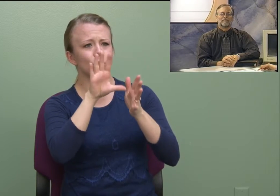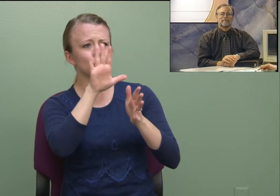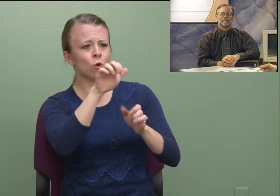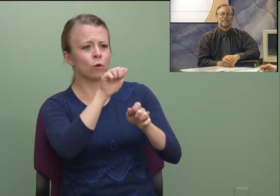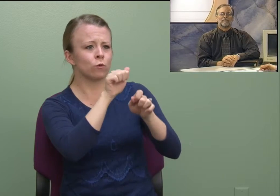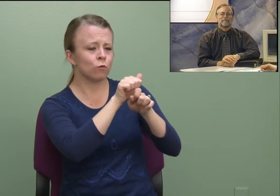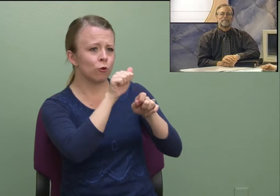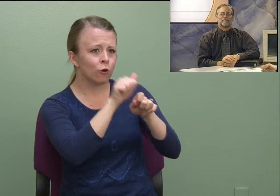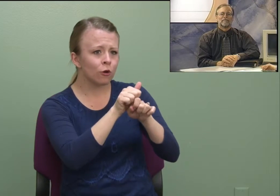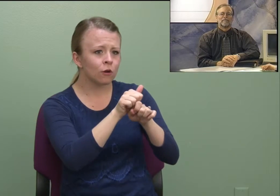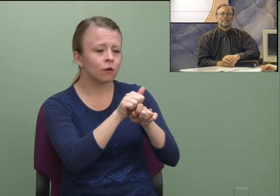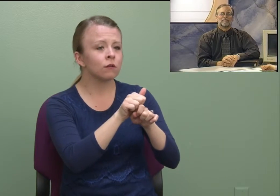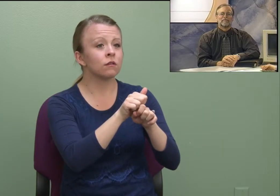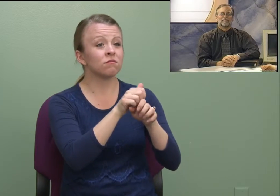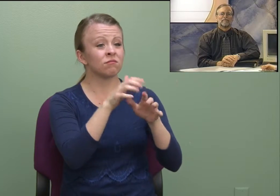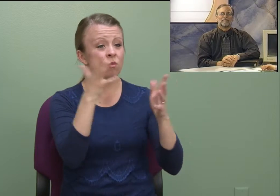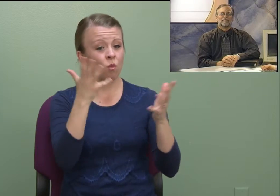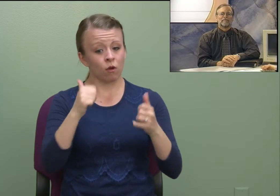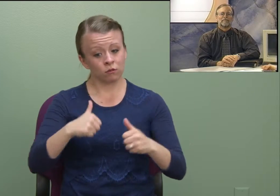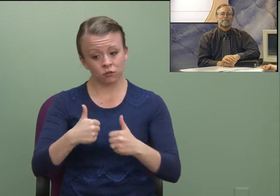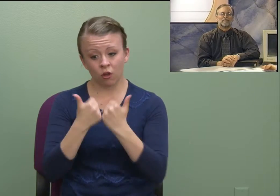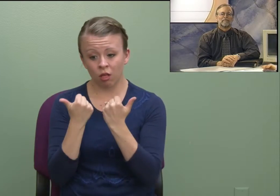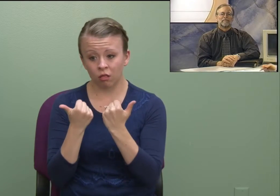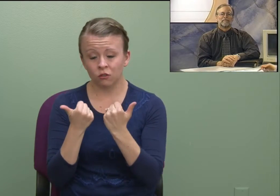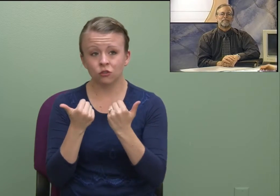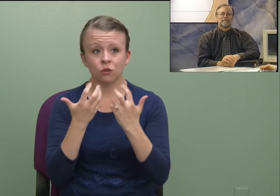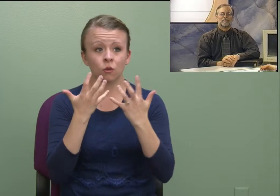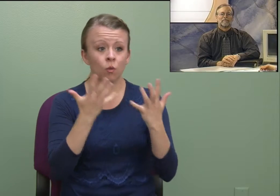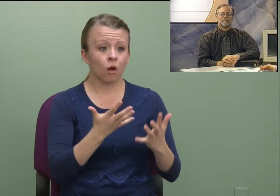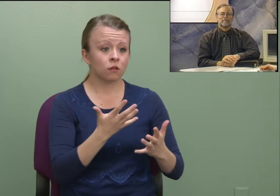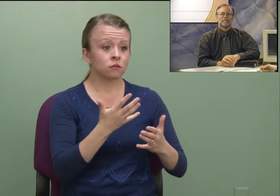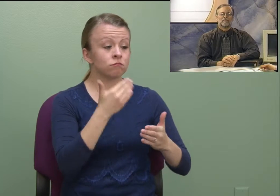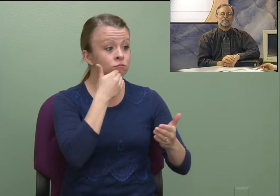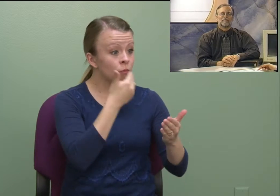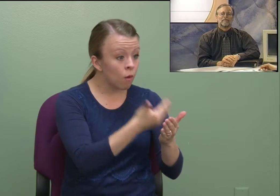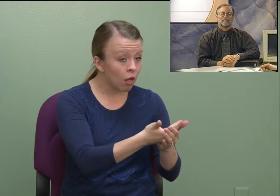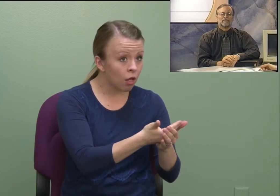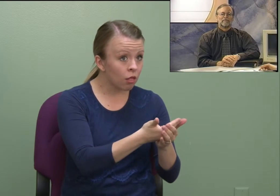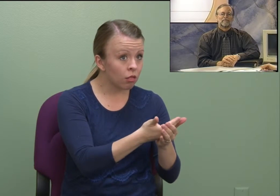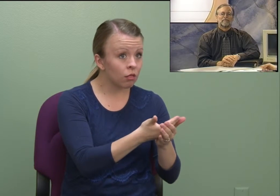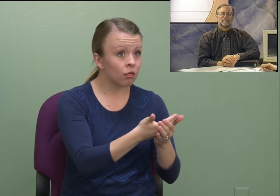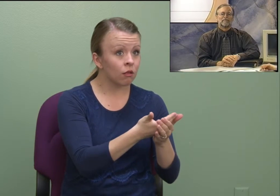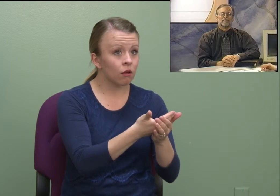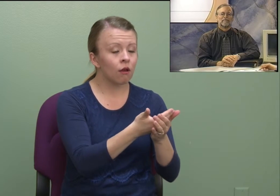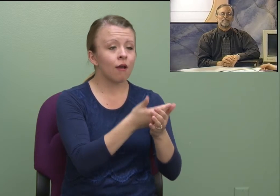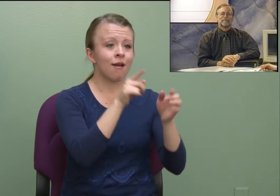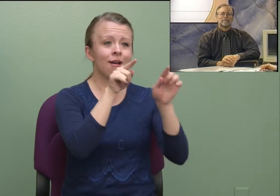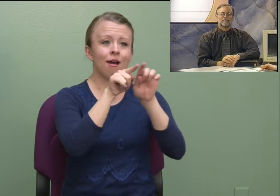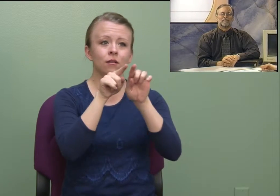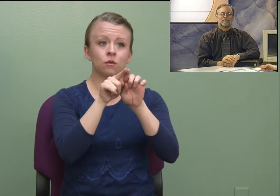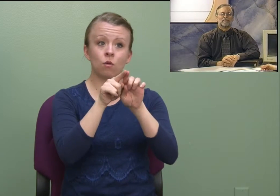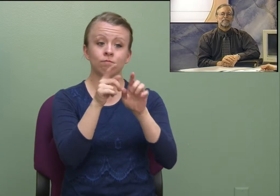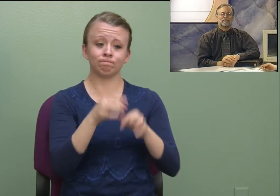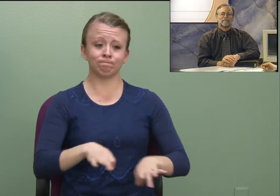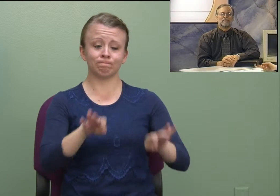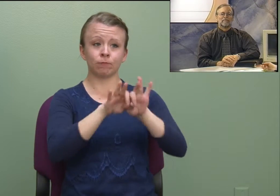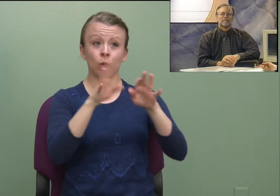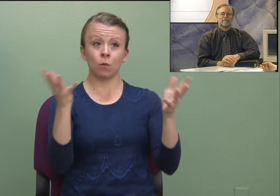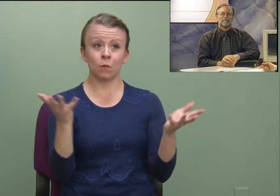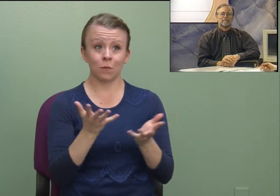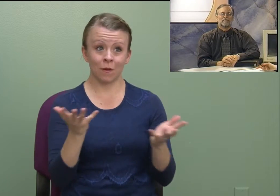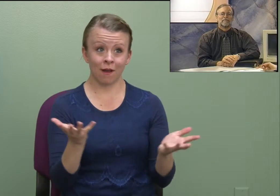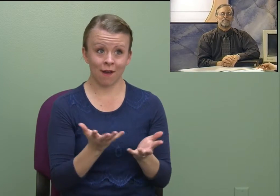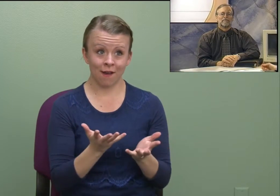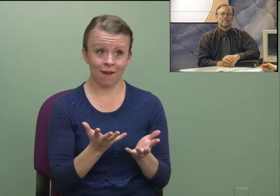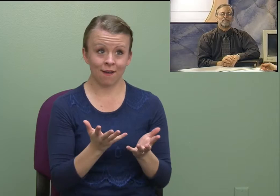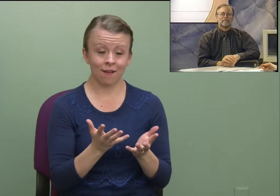work, find out what's being challenging for you, what's going well, and also what's really important about this meeting